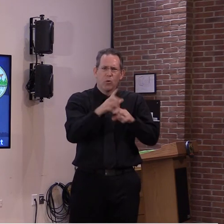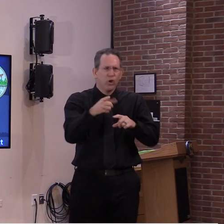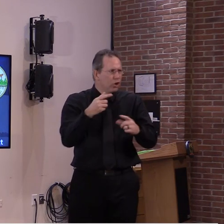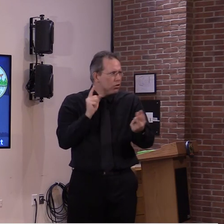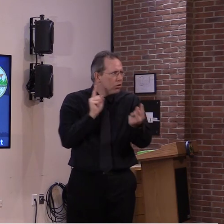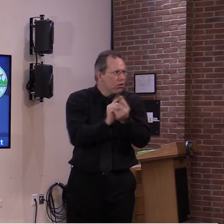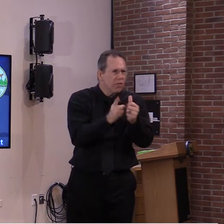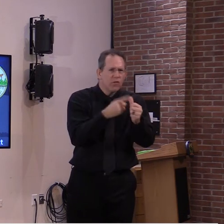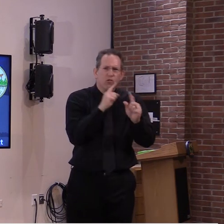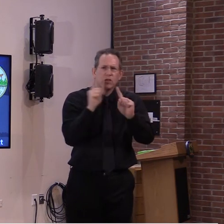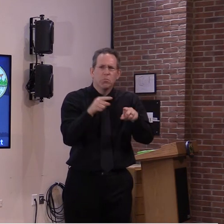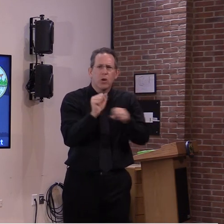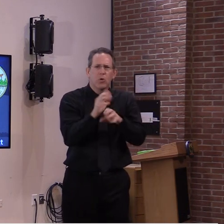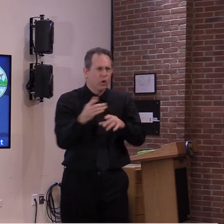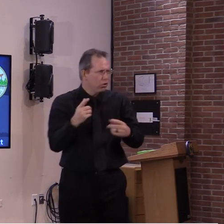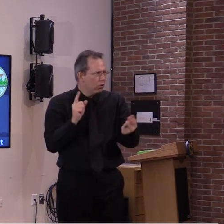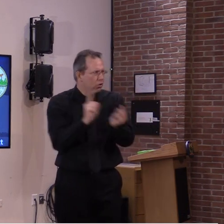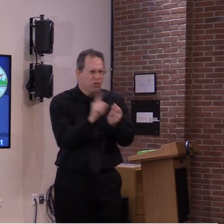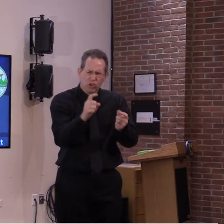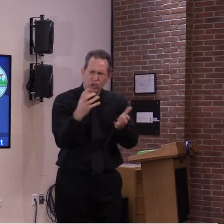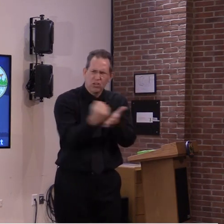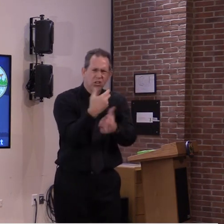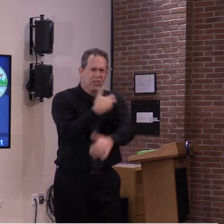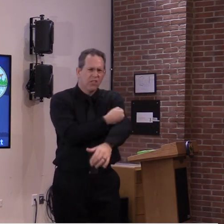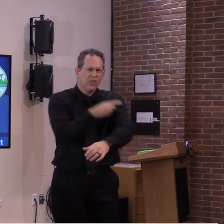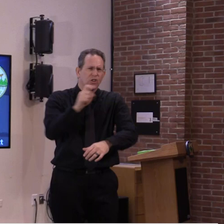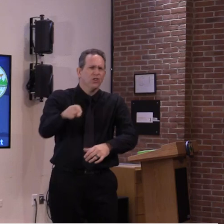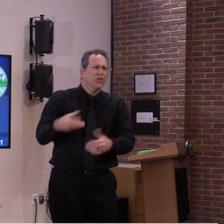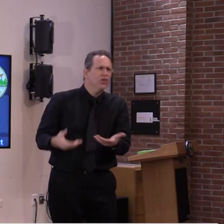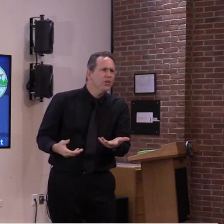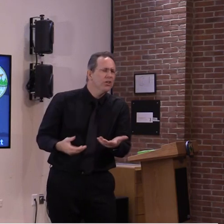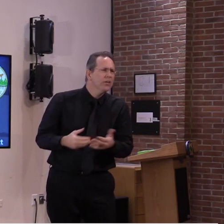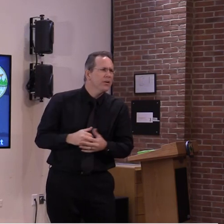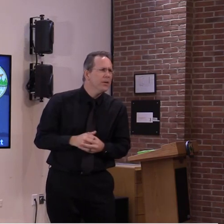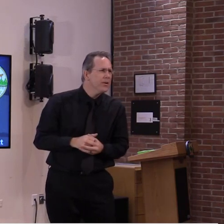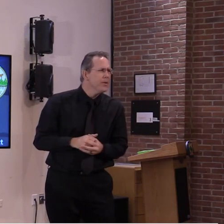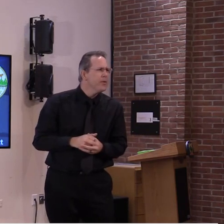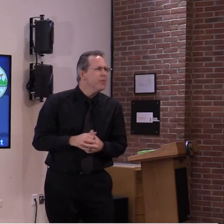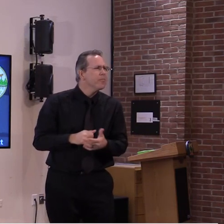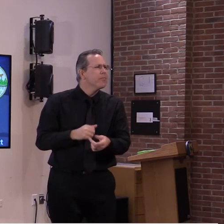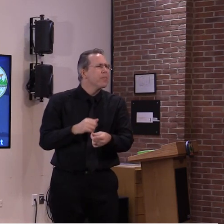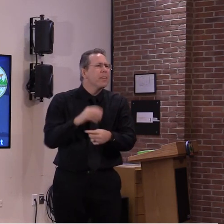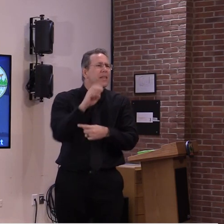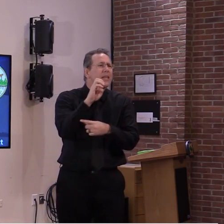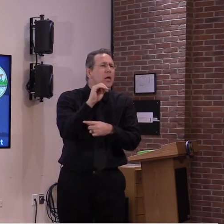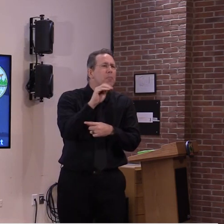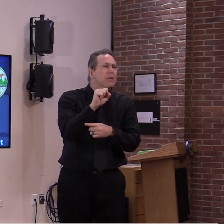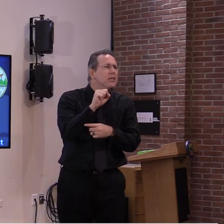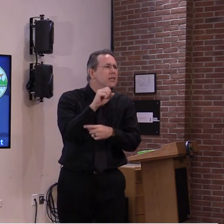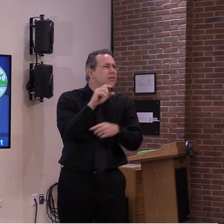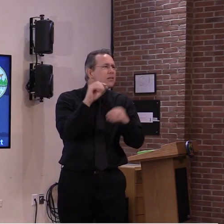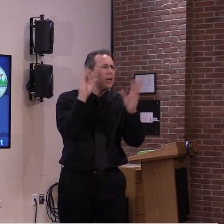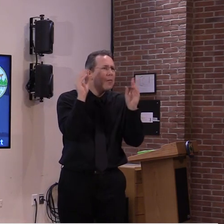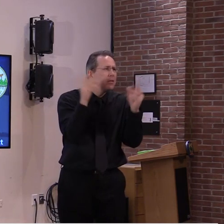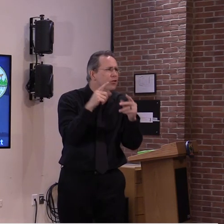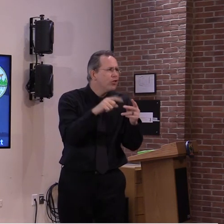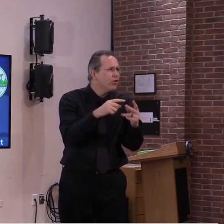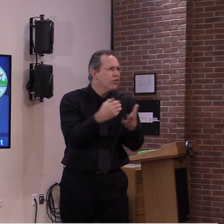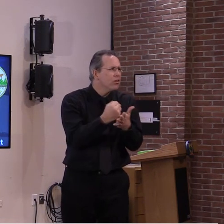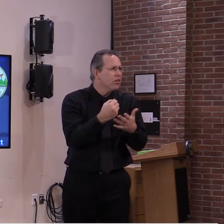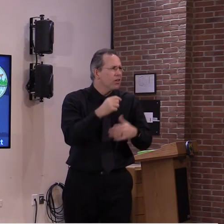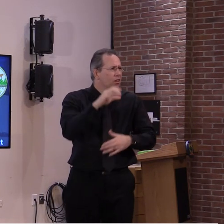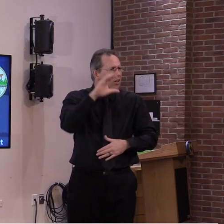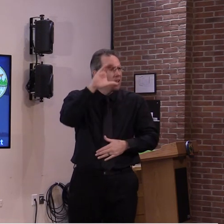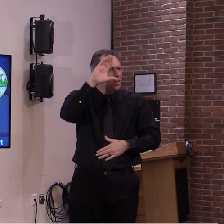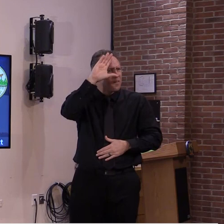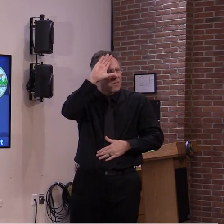attempts, other emergencies. One of them mentioned how the police now have to go to these hotels that the state has set up as